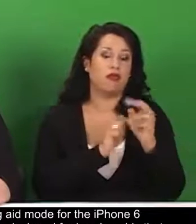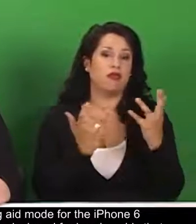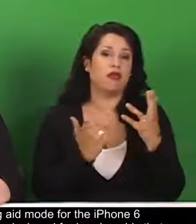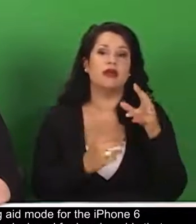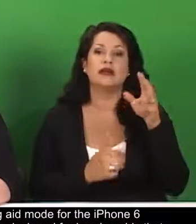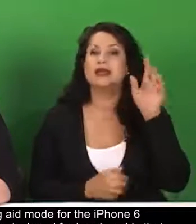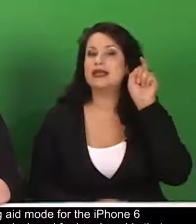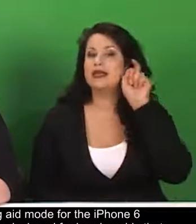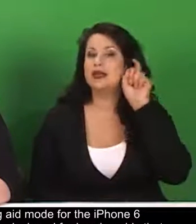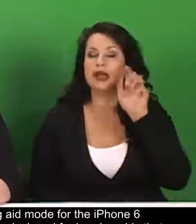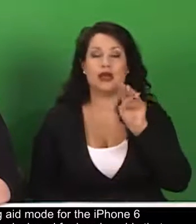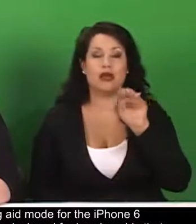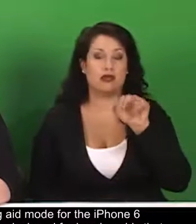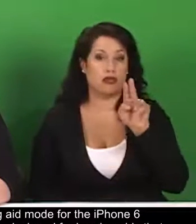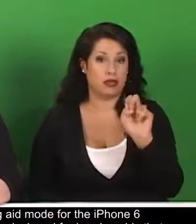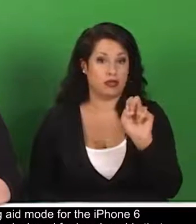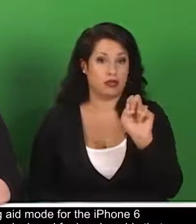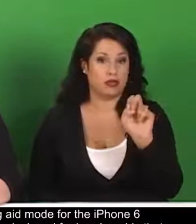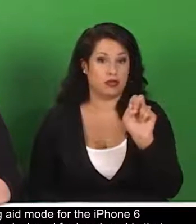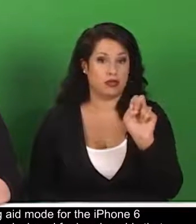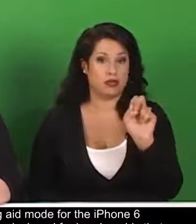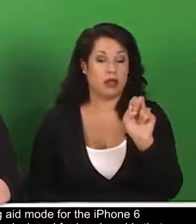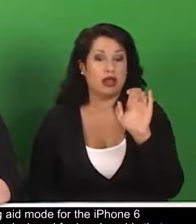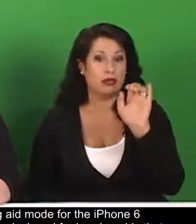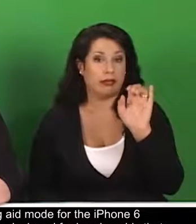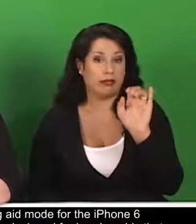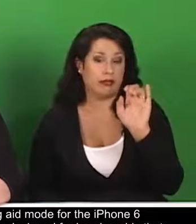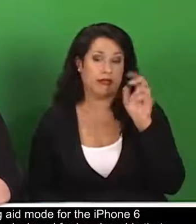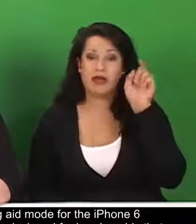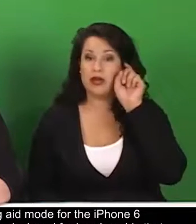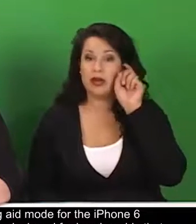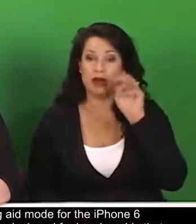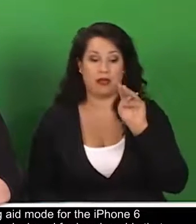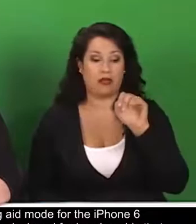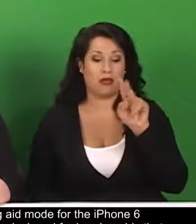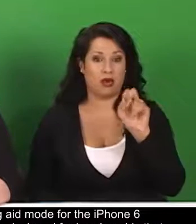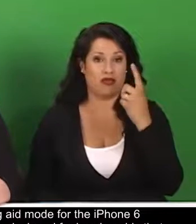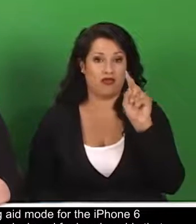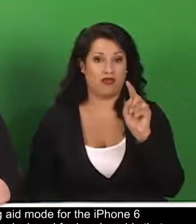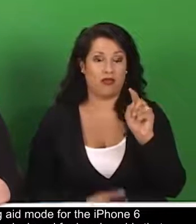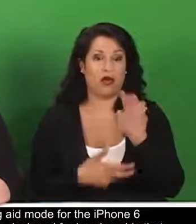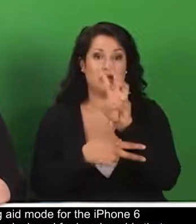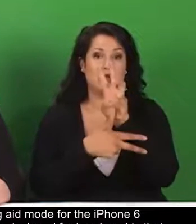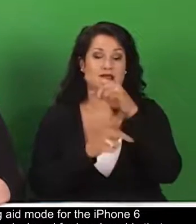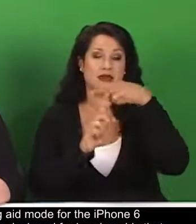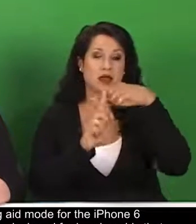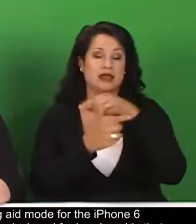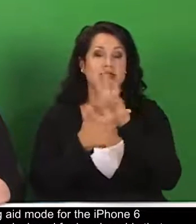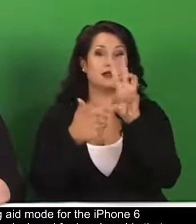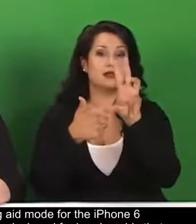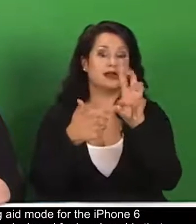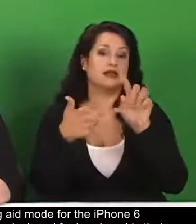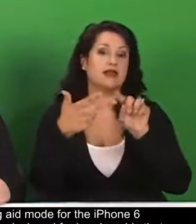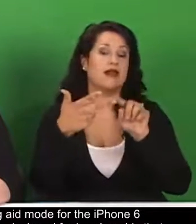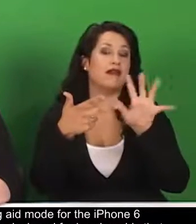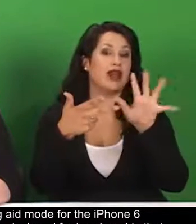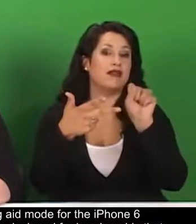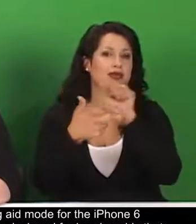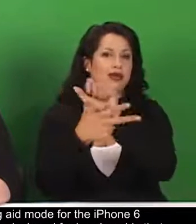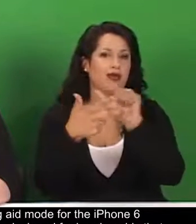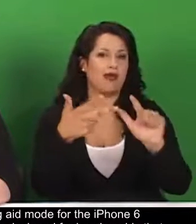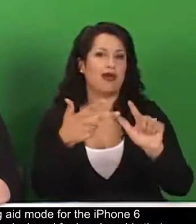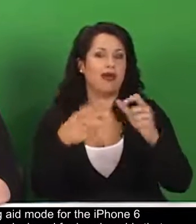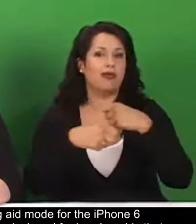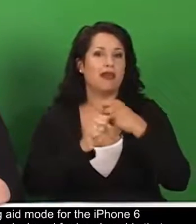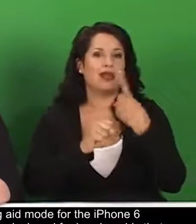Hearing aid mode for the iPhone 6 Plus, 6, and 5S was designed for hearing aids that